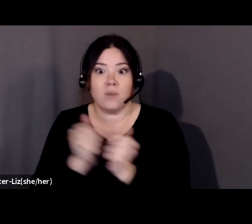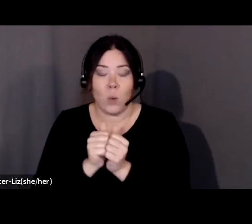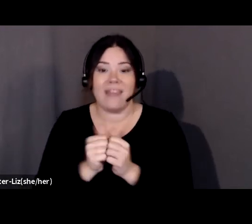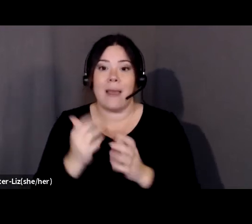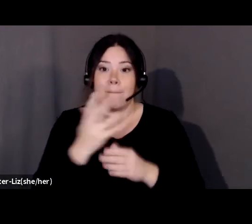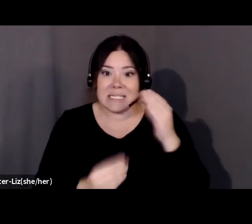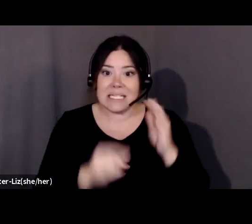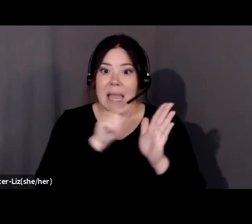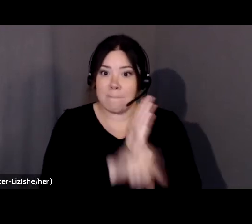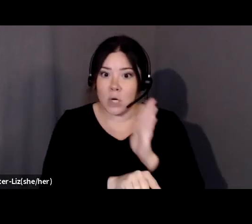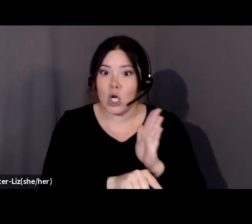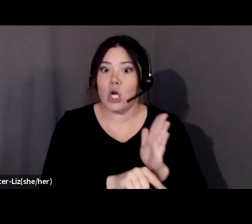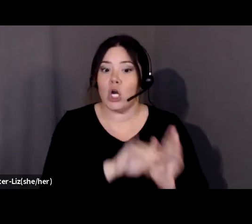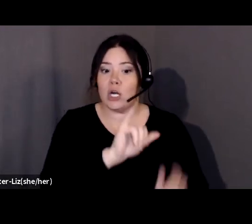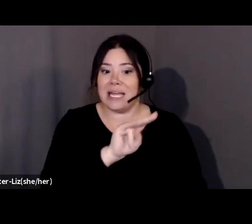women movement, the